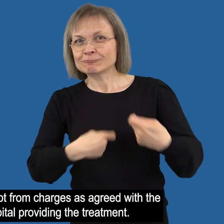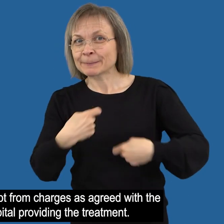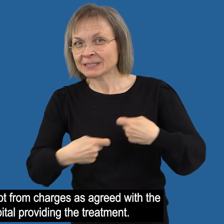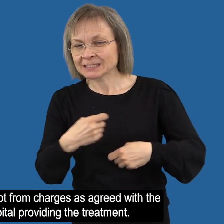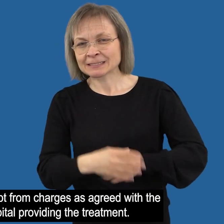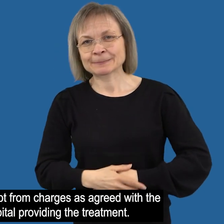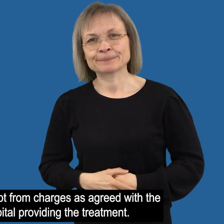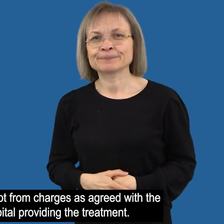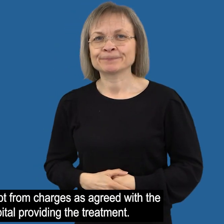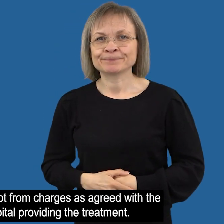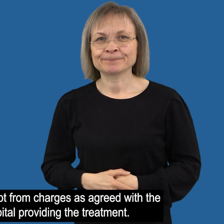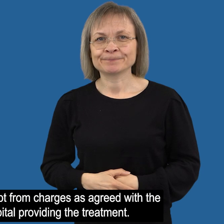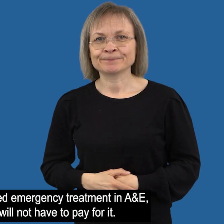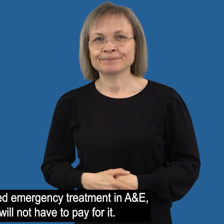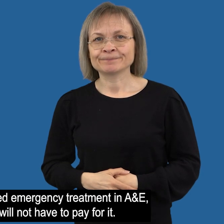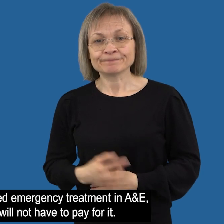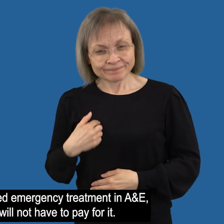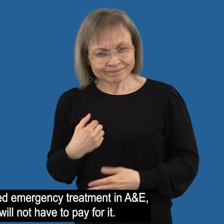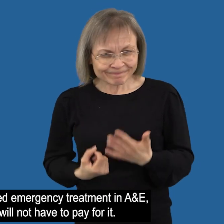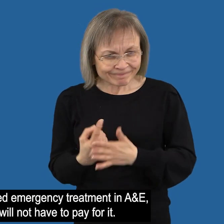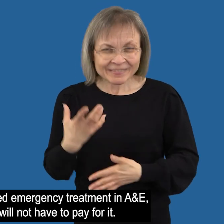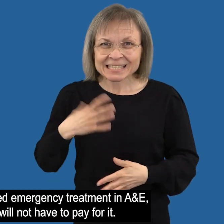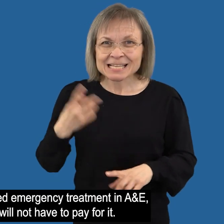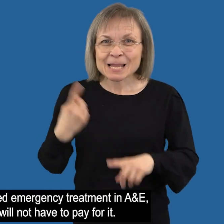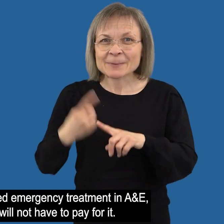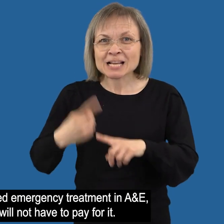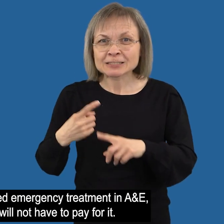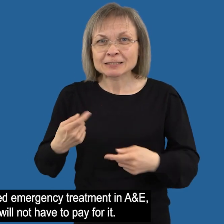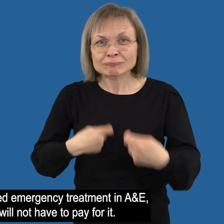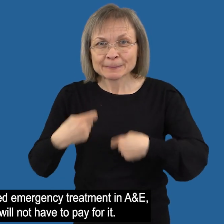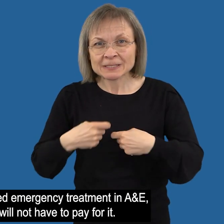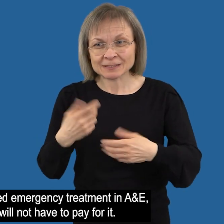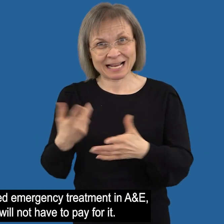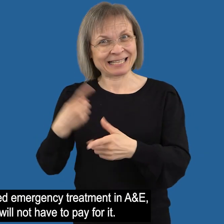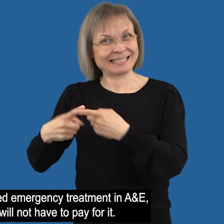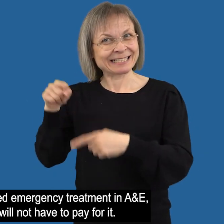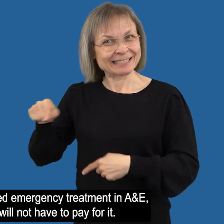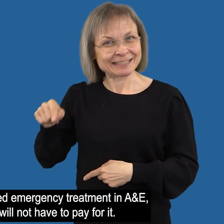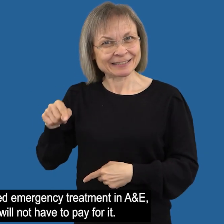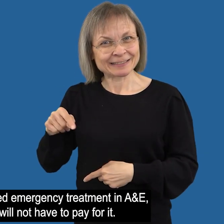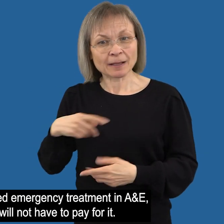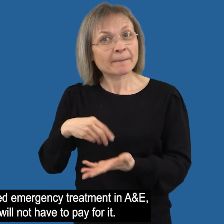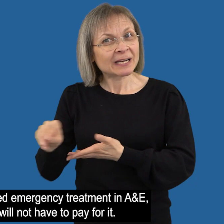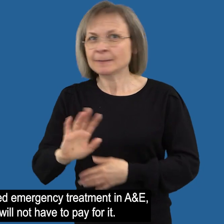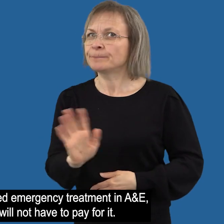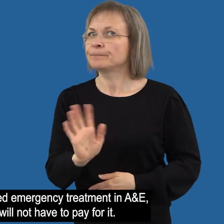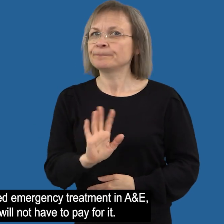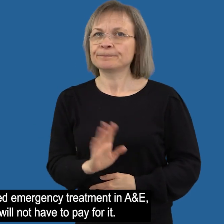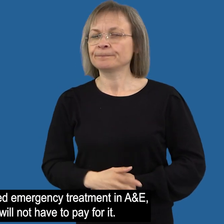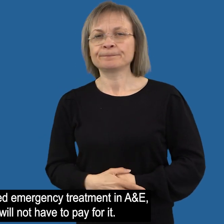If I need emergency treatment in A&E, I will not have to pay for it. If I need general medical services provided